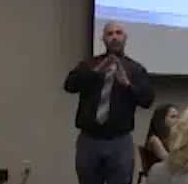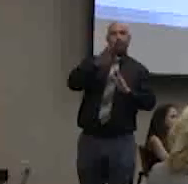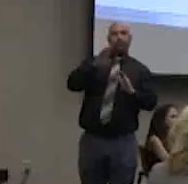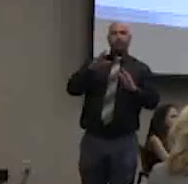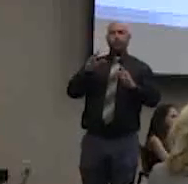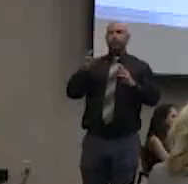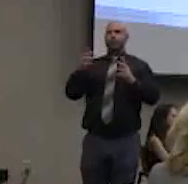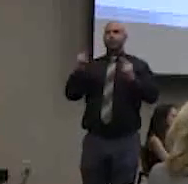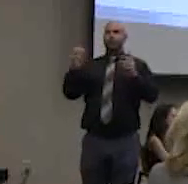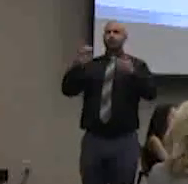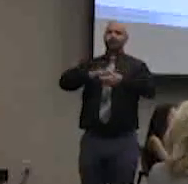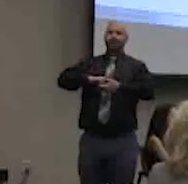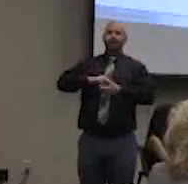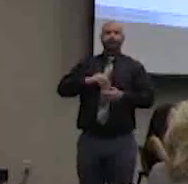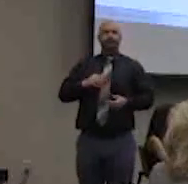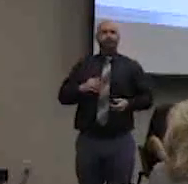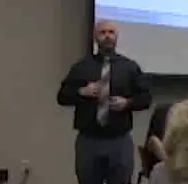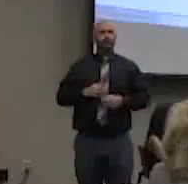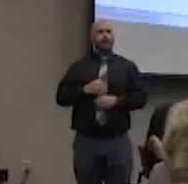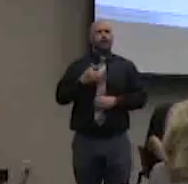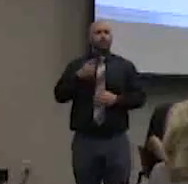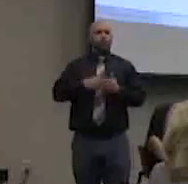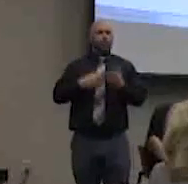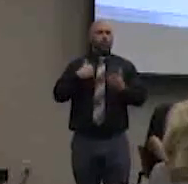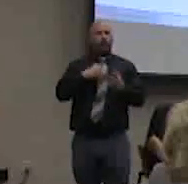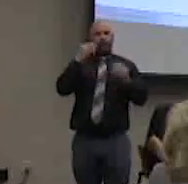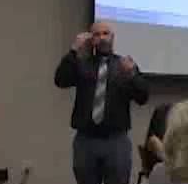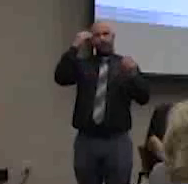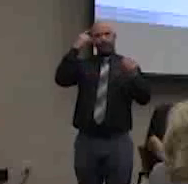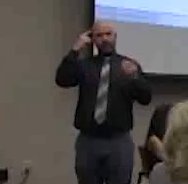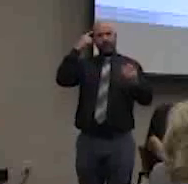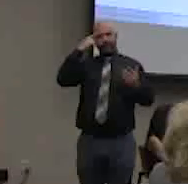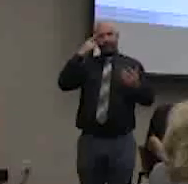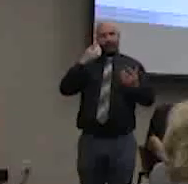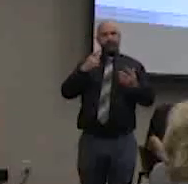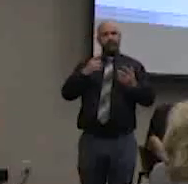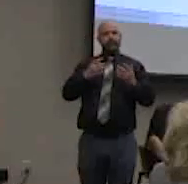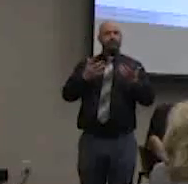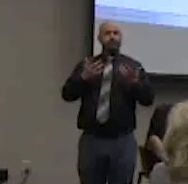most thinking about, because I think the biggest leap from what we do currently day to day.